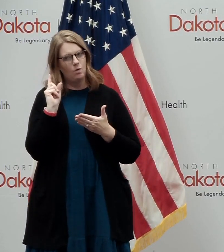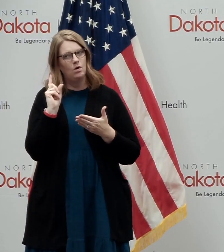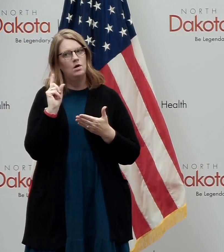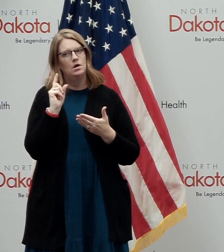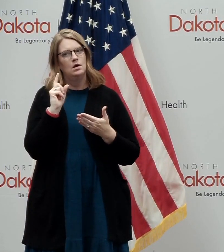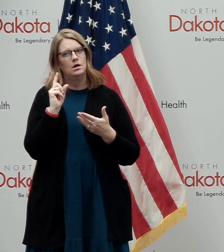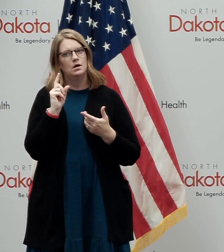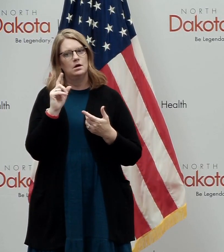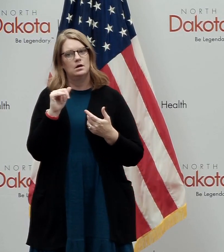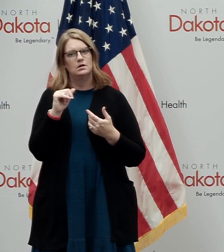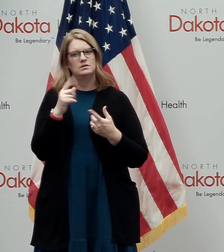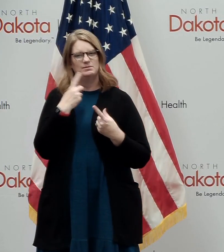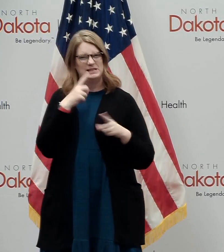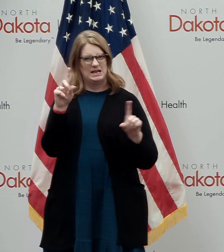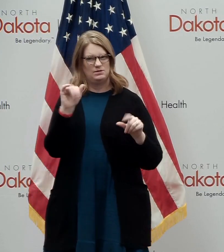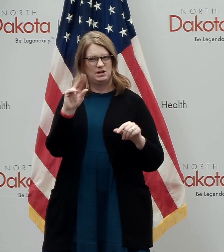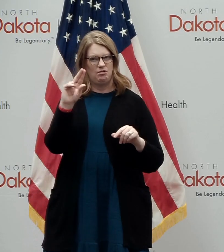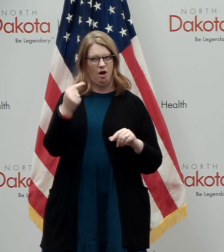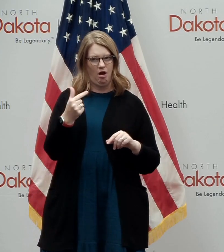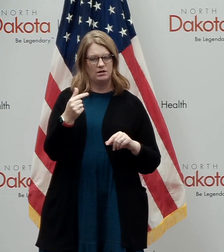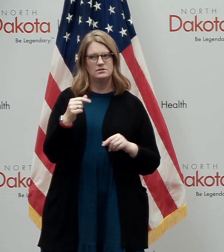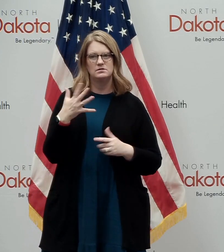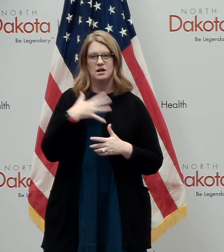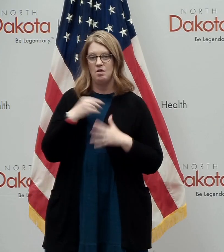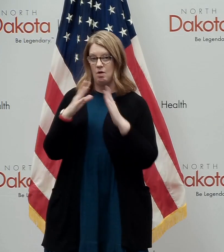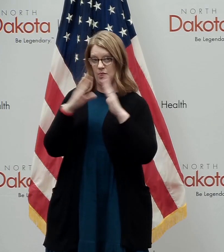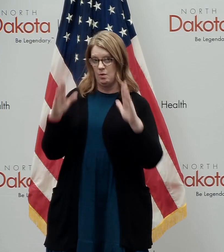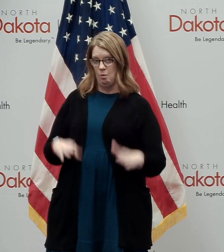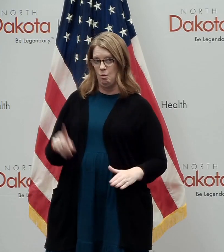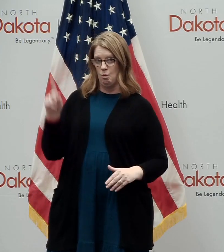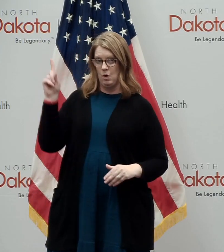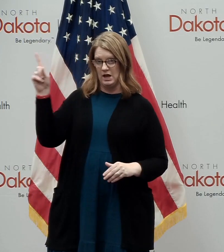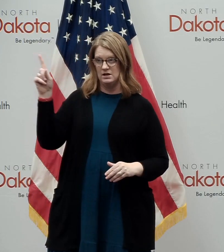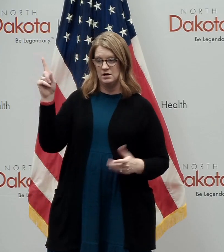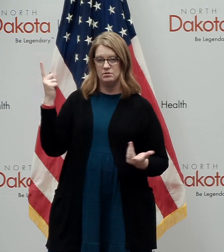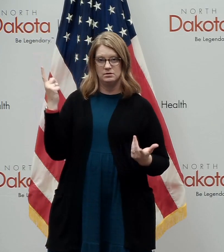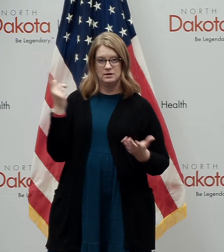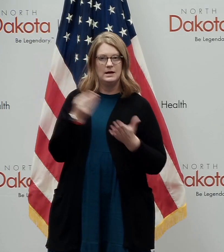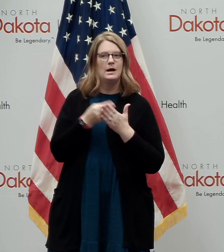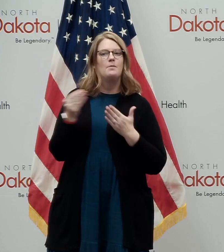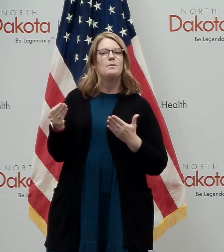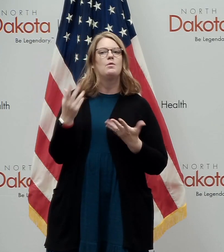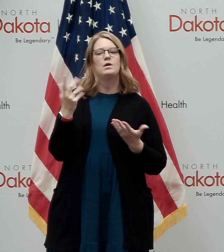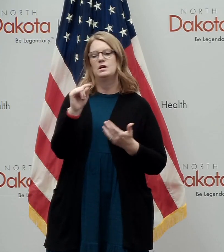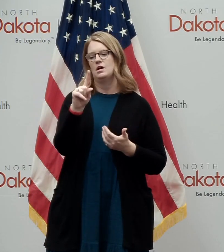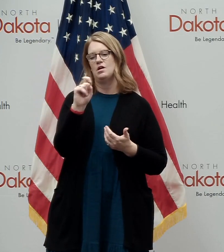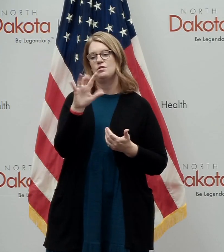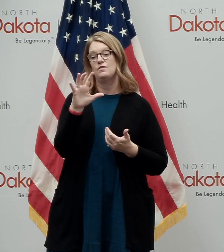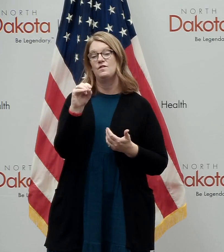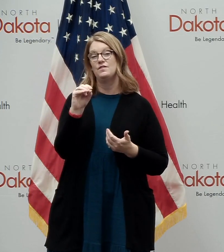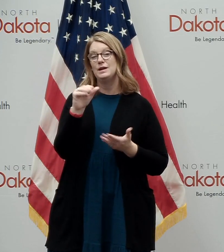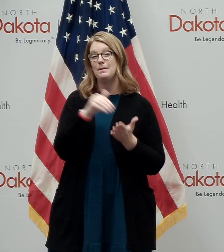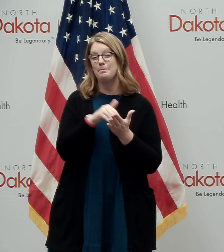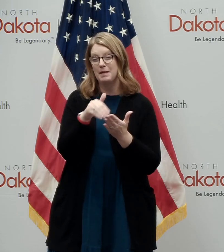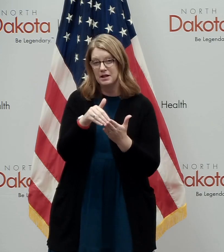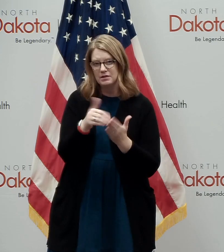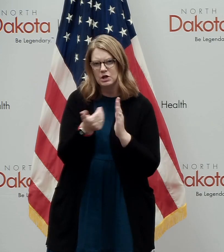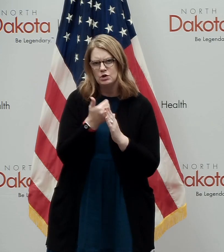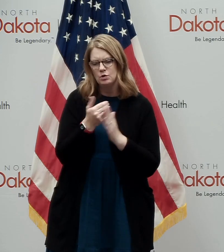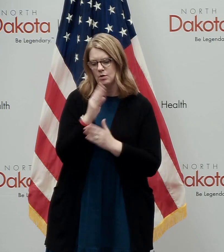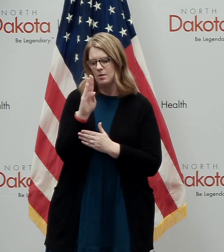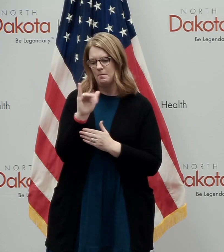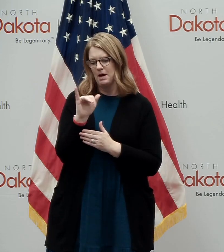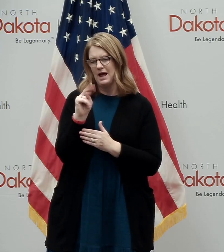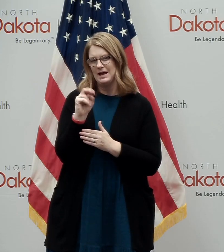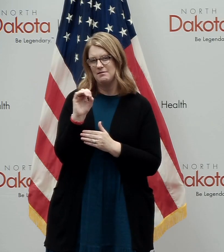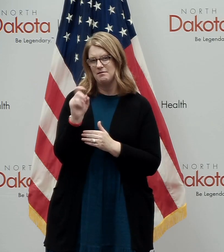announced in August, the White House very proactively has purchased 150 million of the new Binox